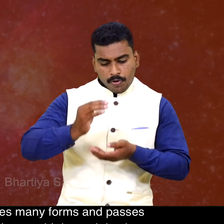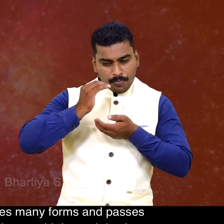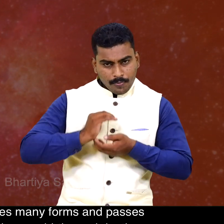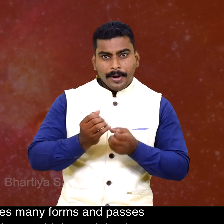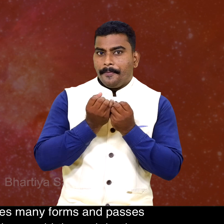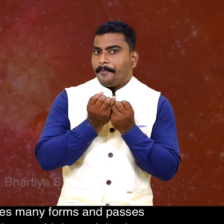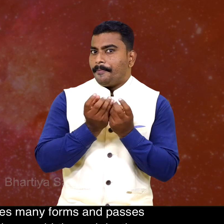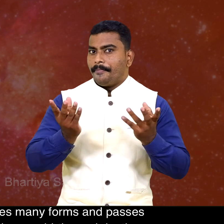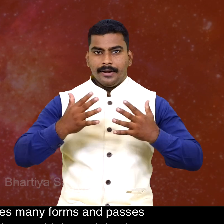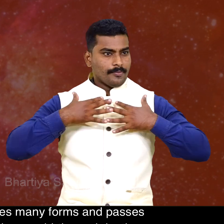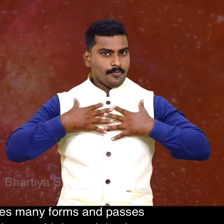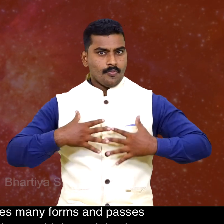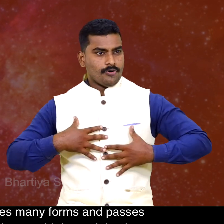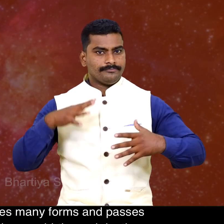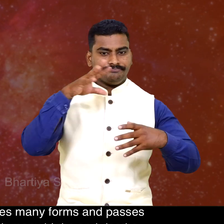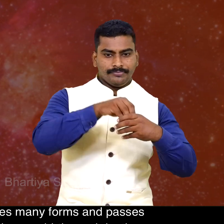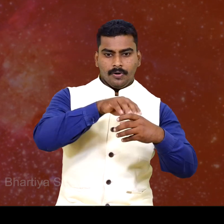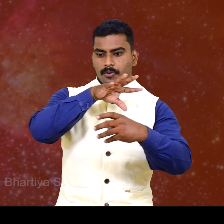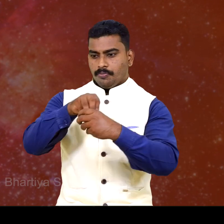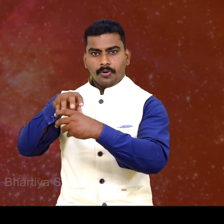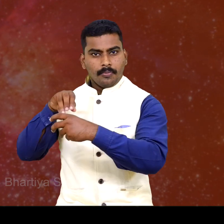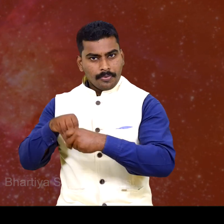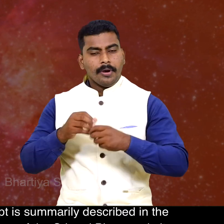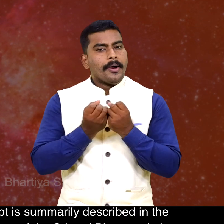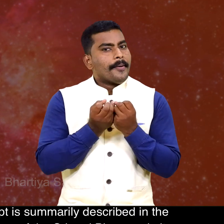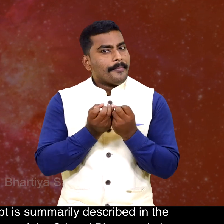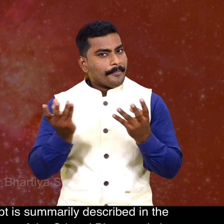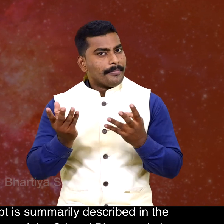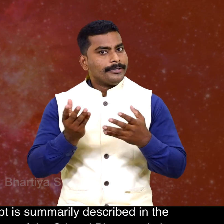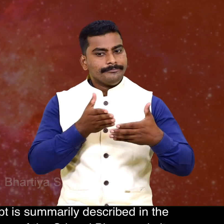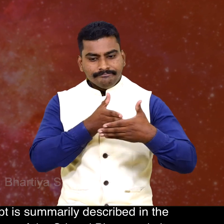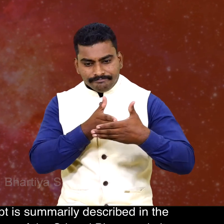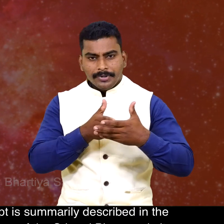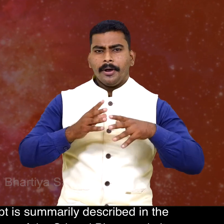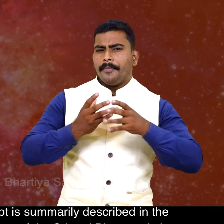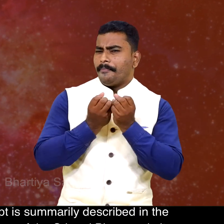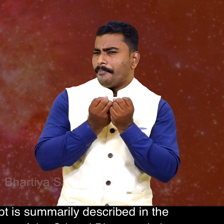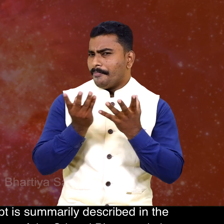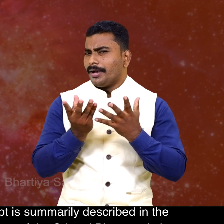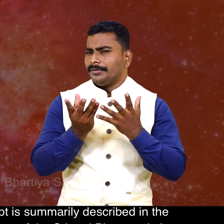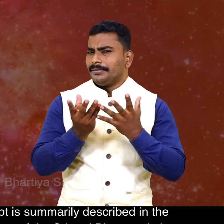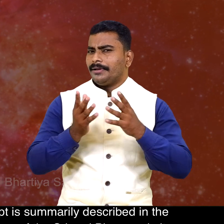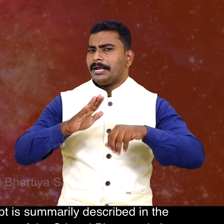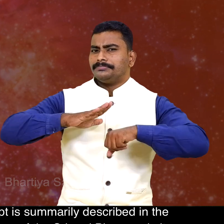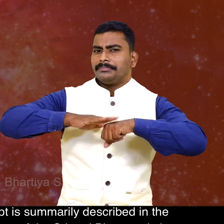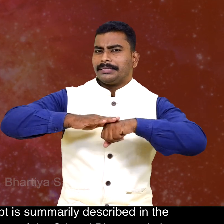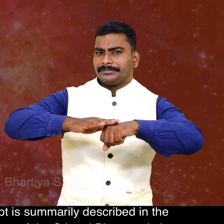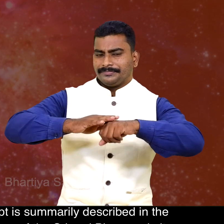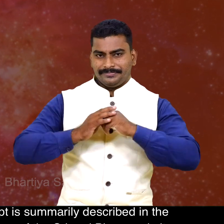many births and deaths. This concept is summarily described in